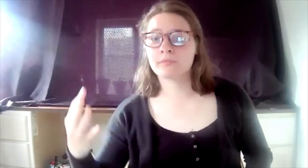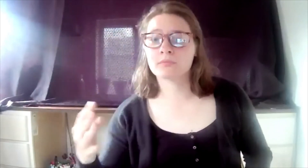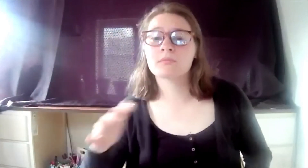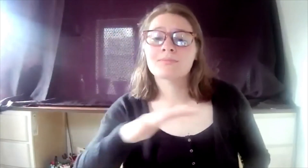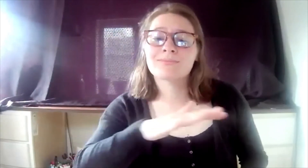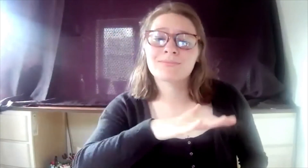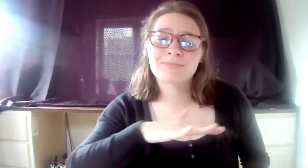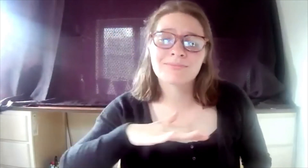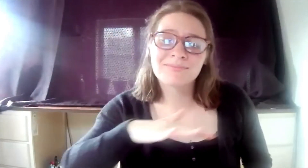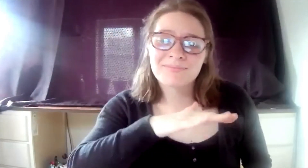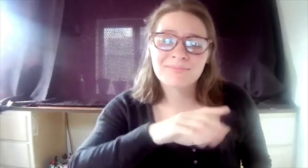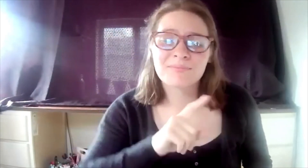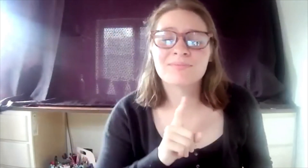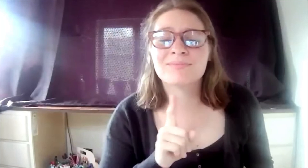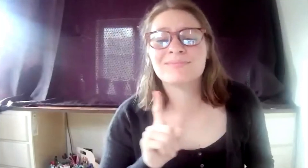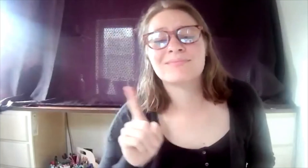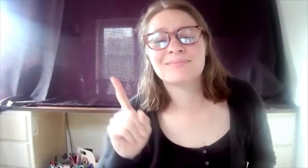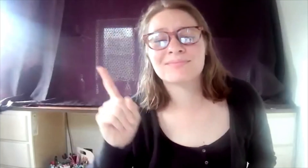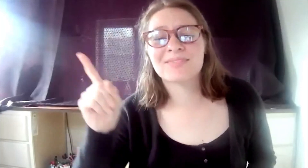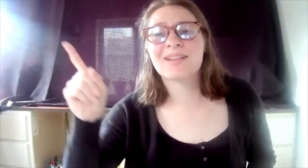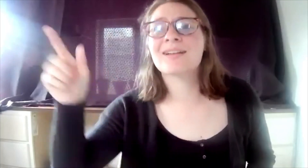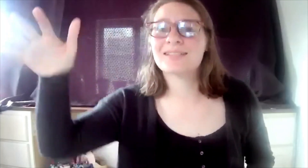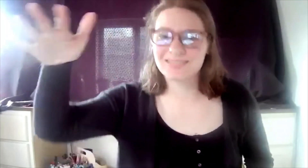somewhere over the rainbow,